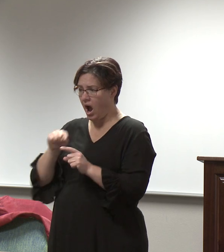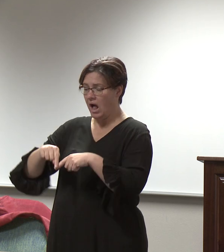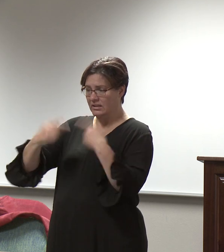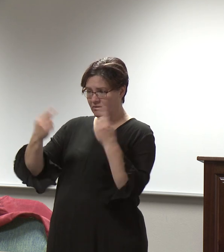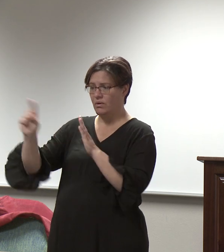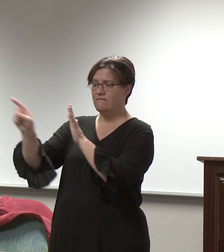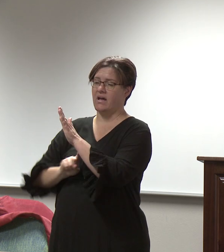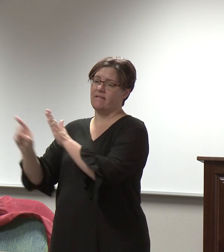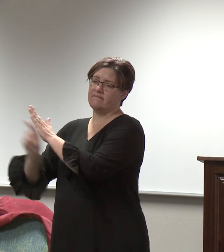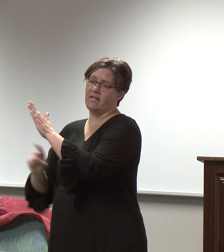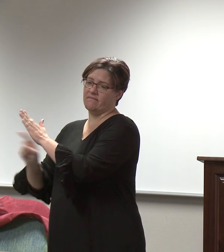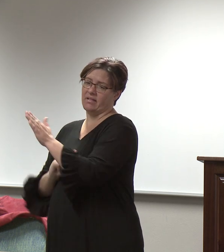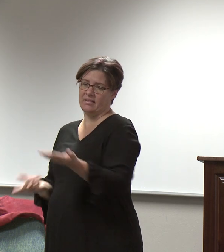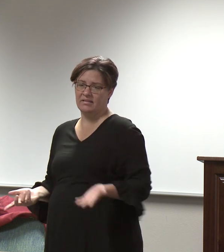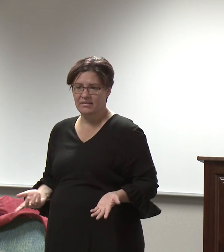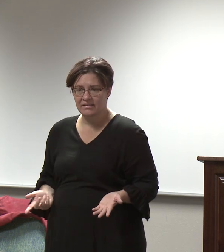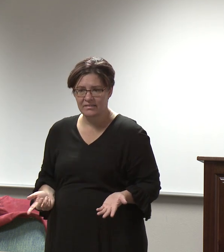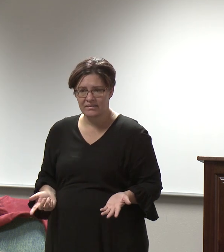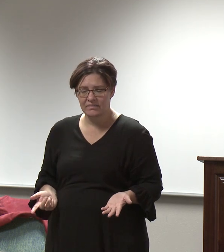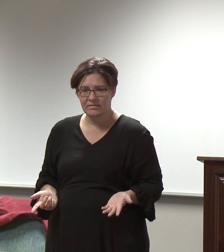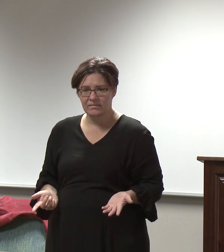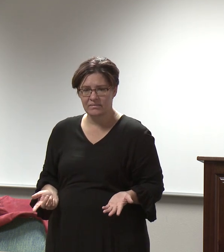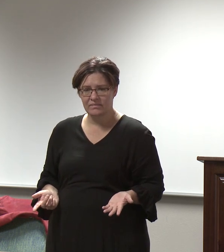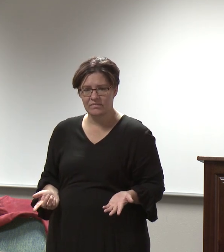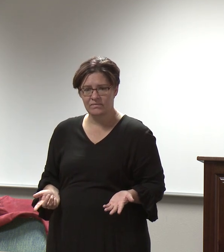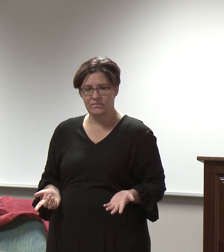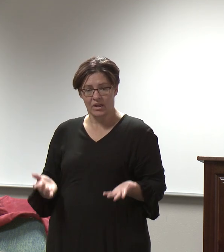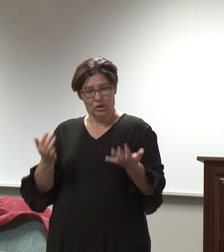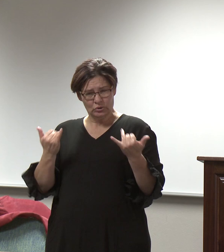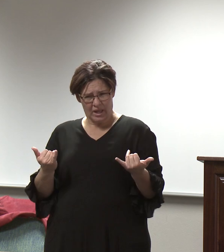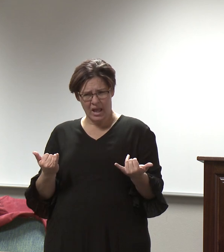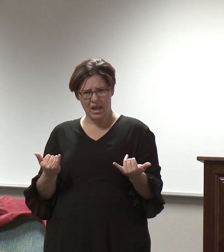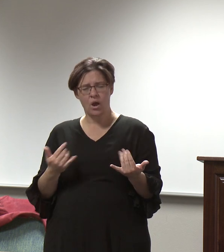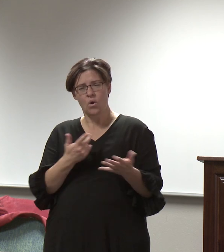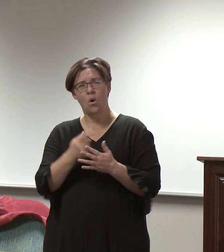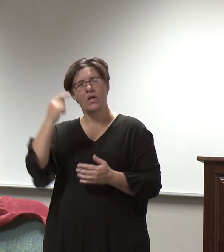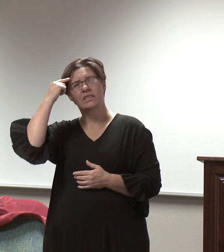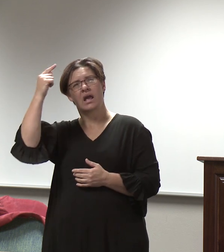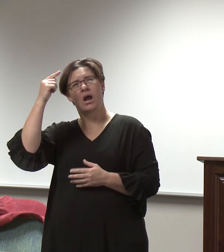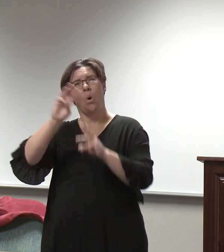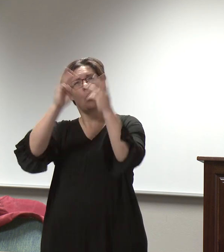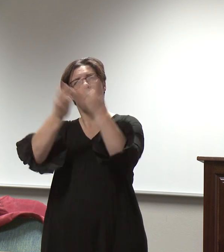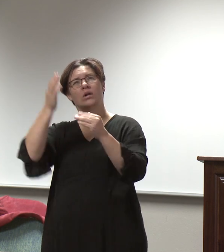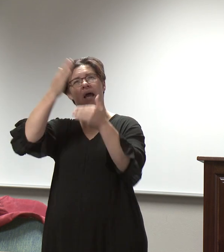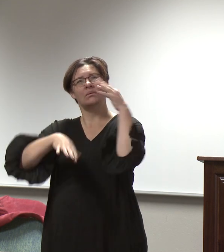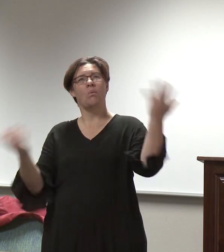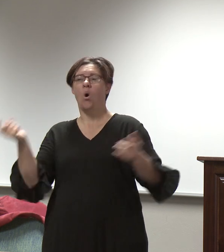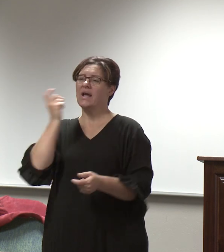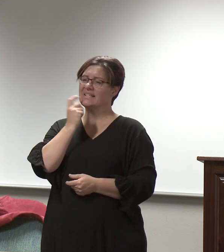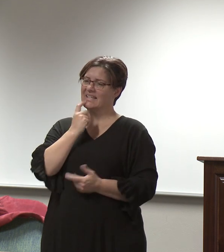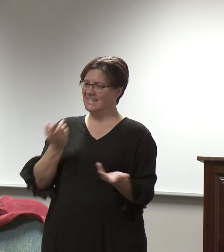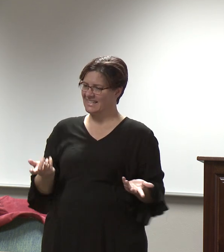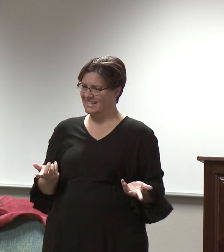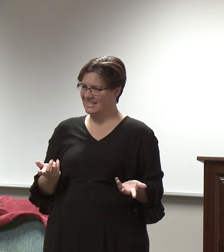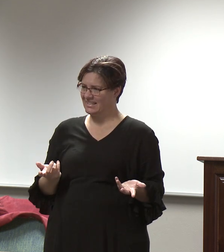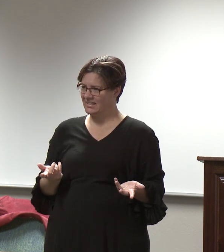it. Don't you be surprised that today is easier to imagine the end of the world than to